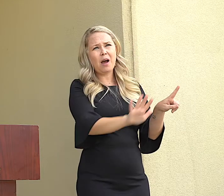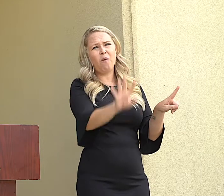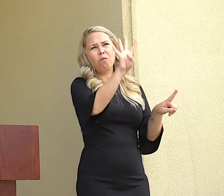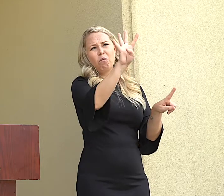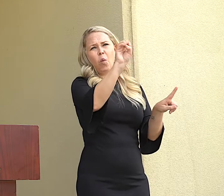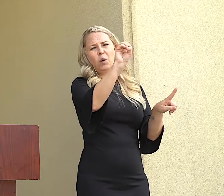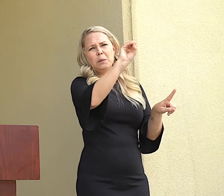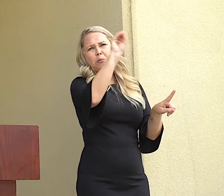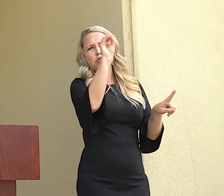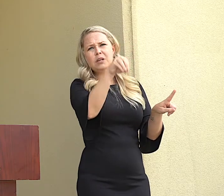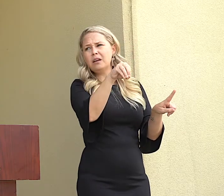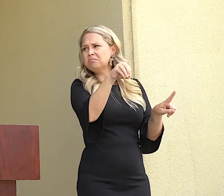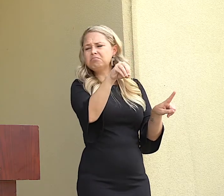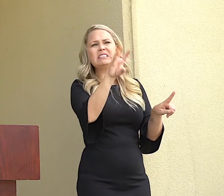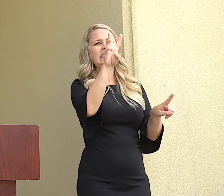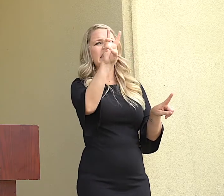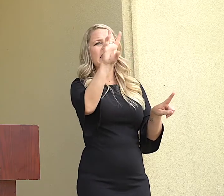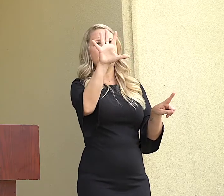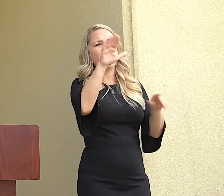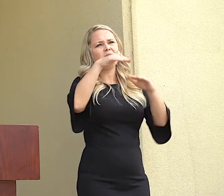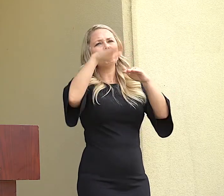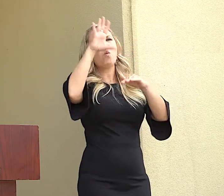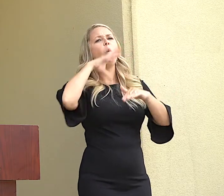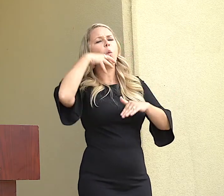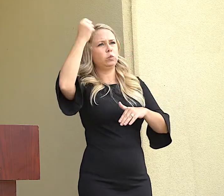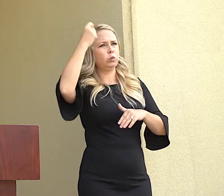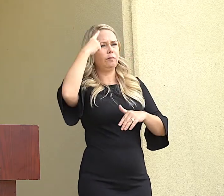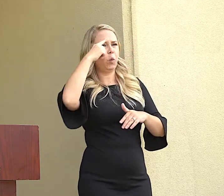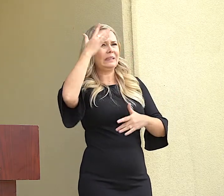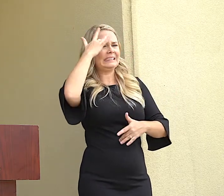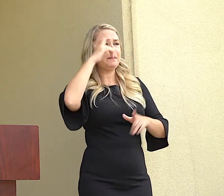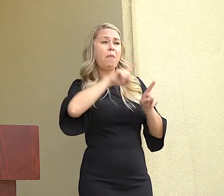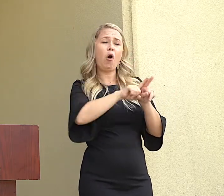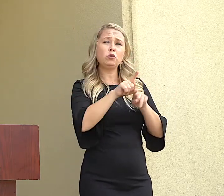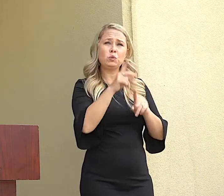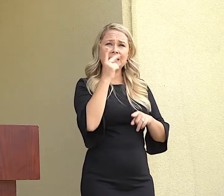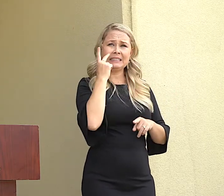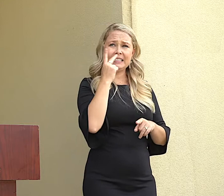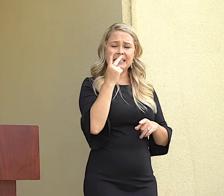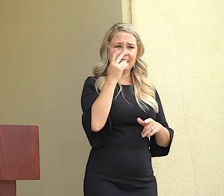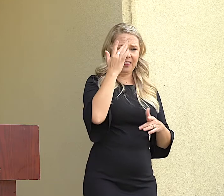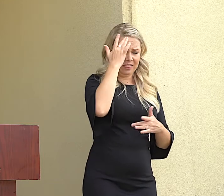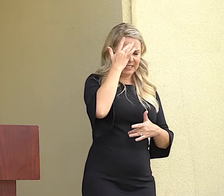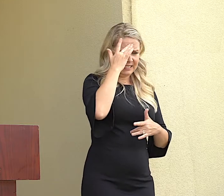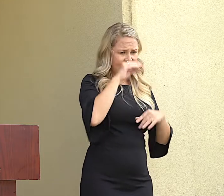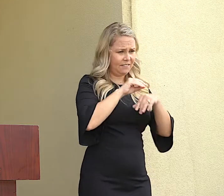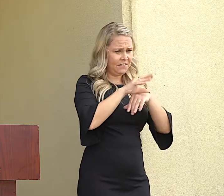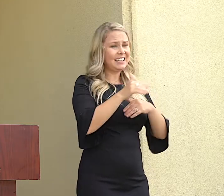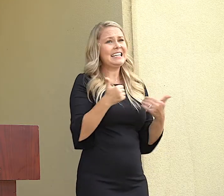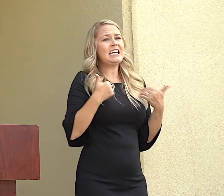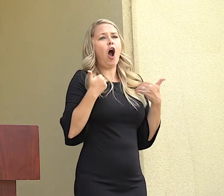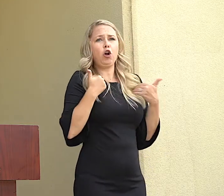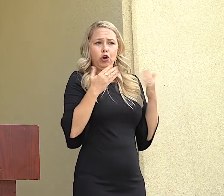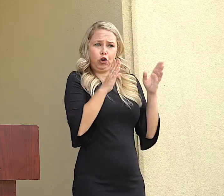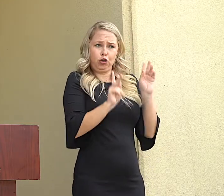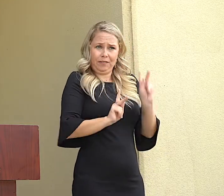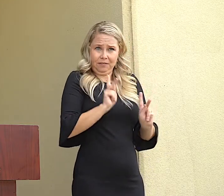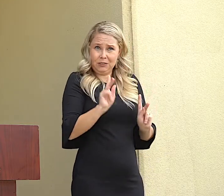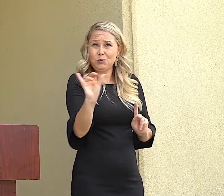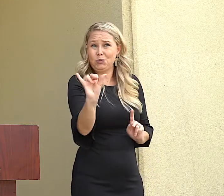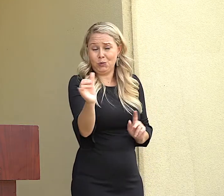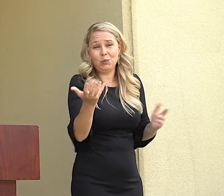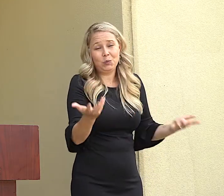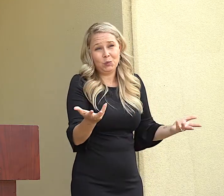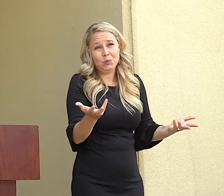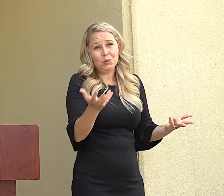40% that are 60 and 65 years older succumbing to the disease, but we're also seeing the disease is affecting younger individuals as well.